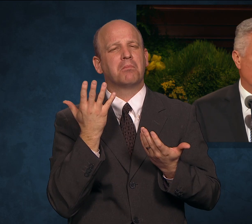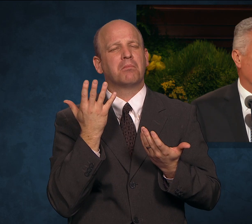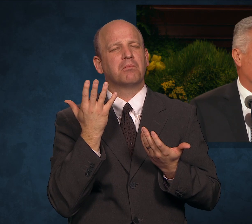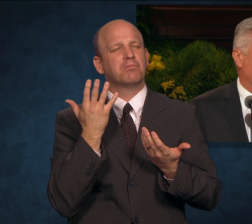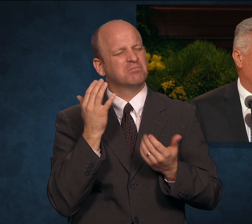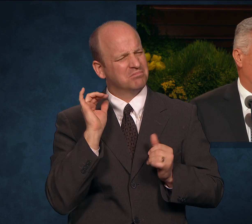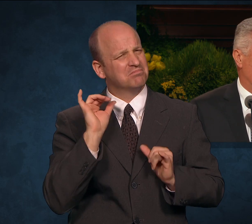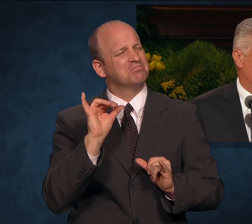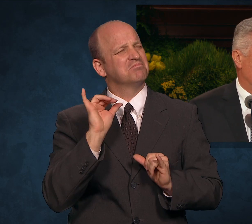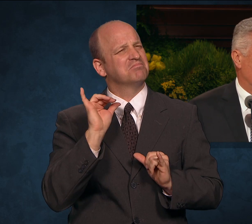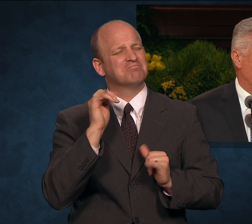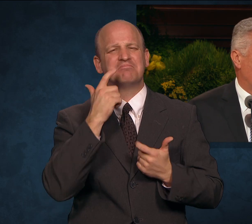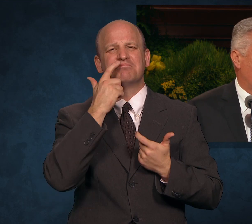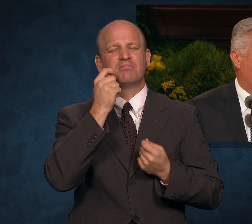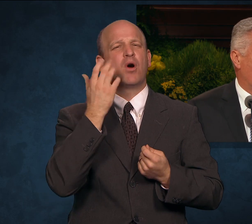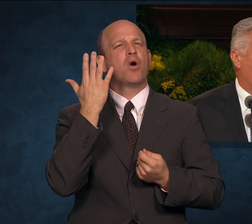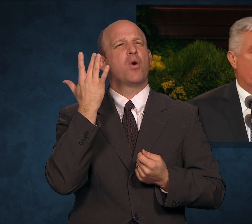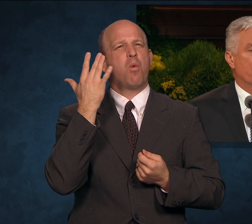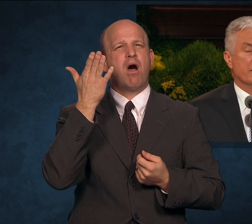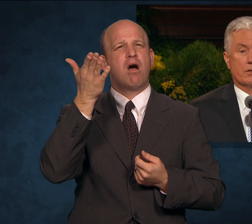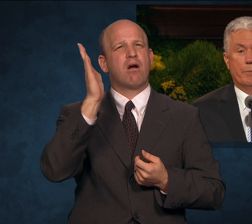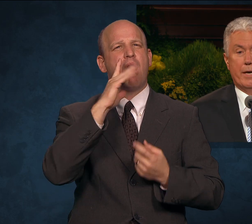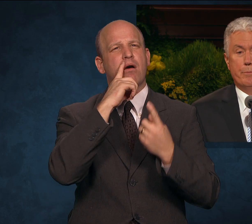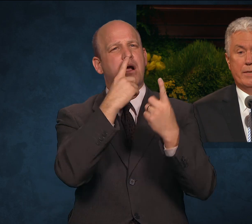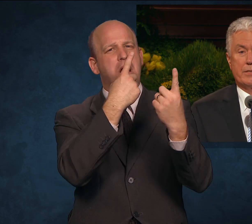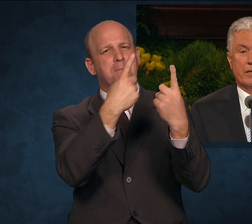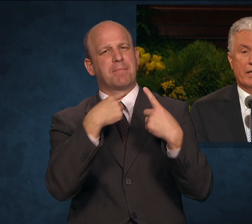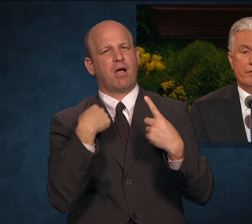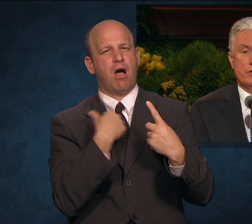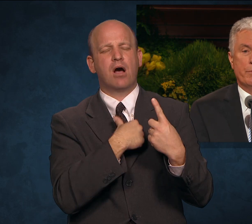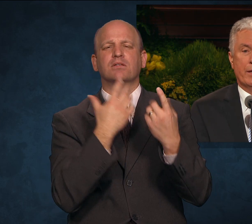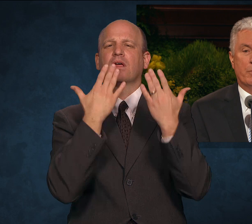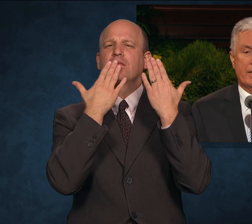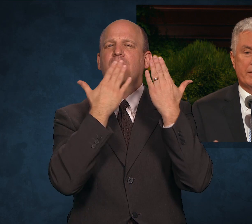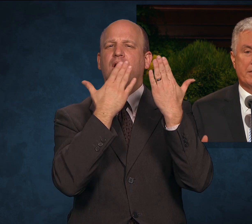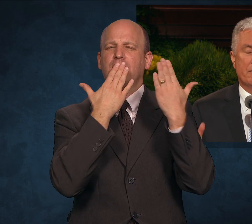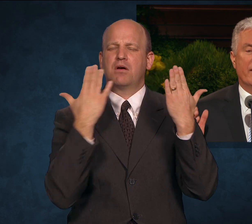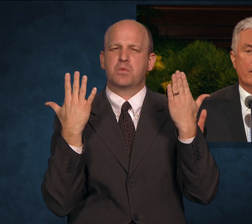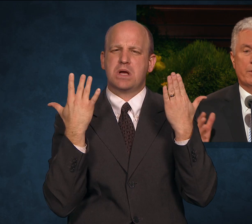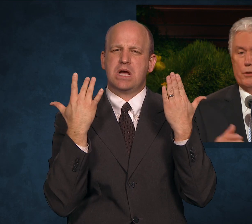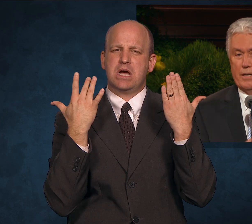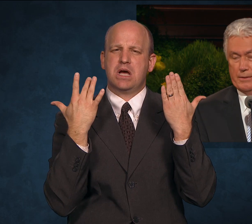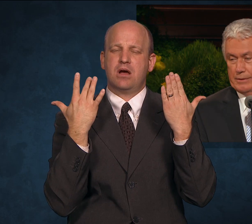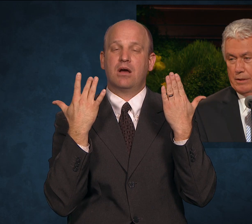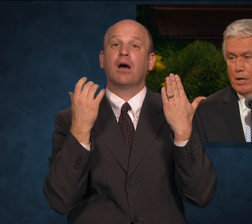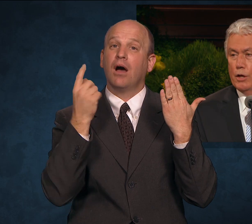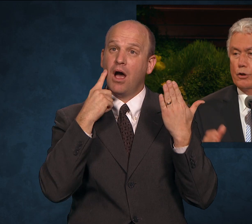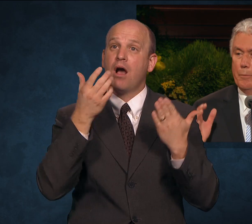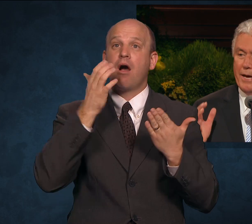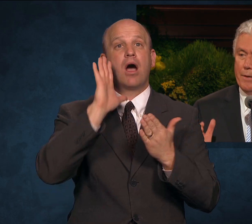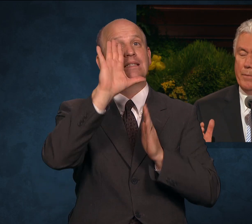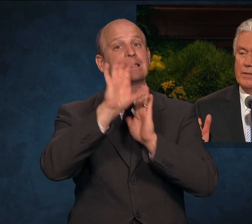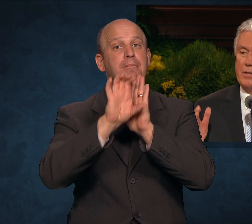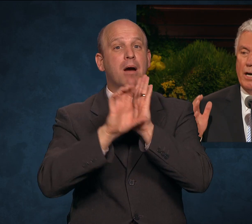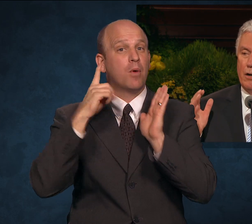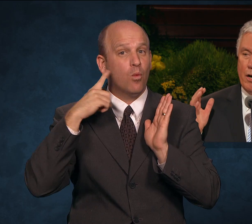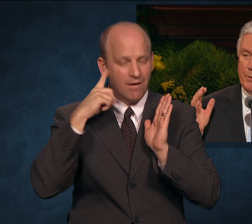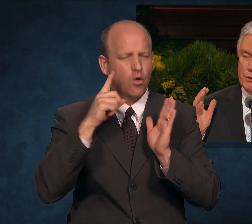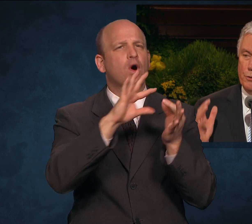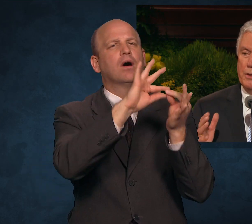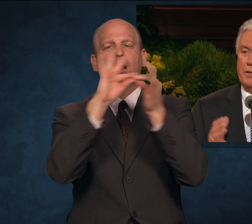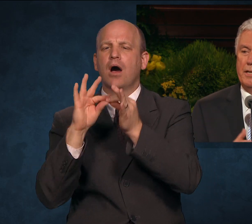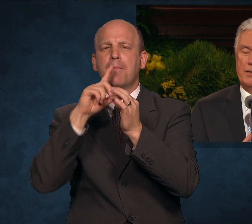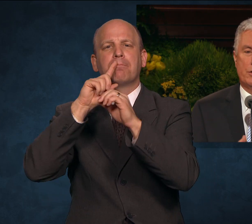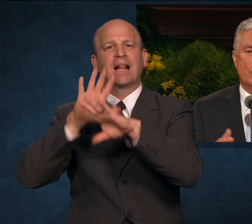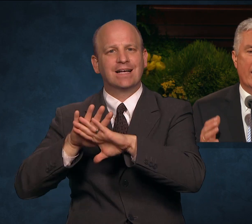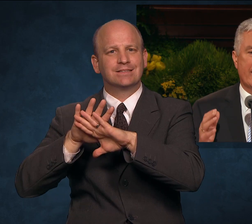us to be grateful all of his his Commandments are given to make blessings available to us Commandments are